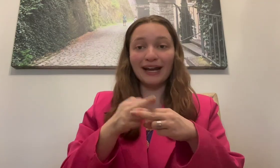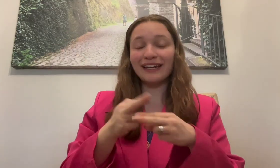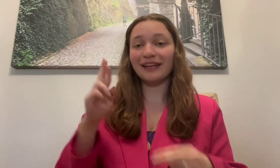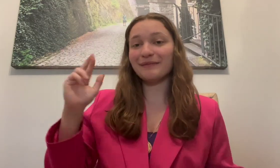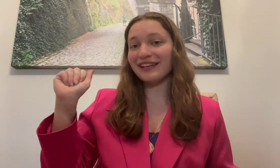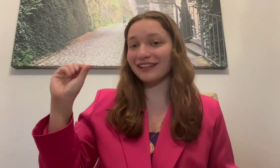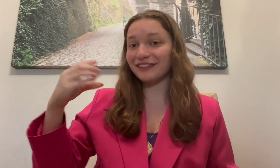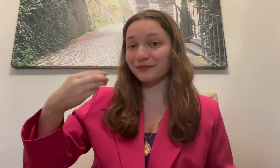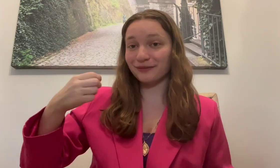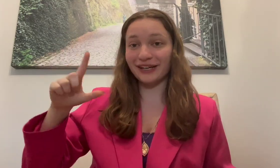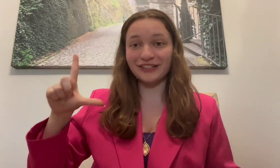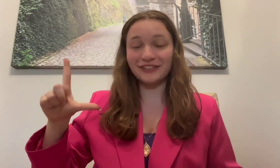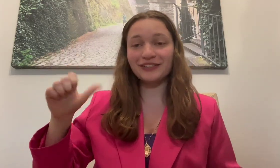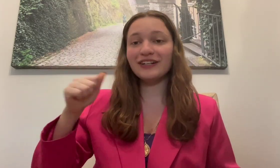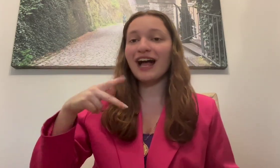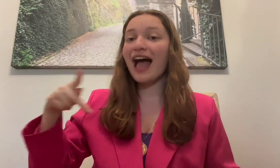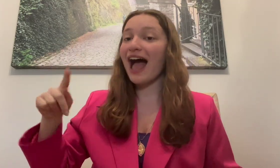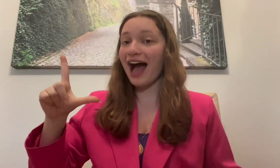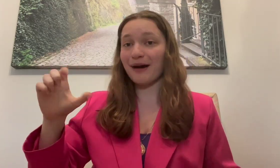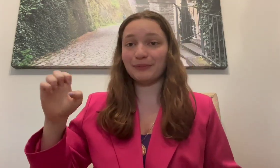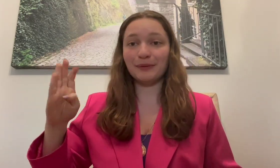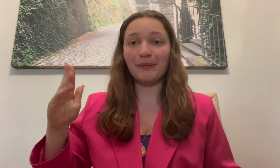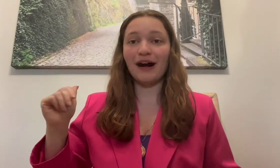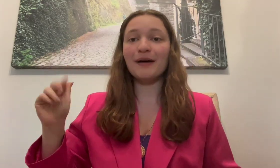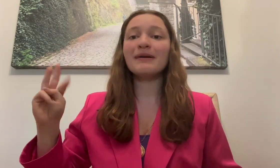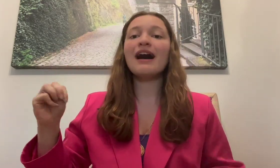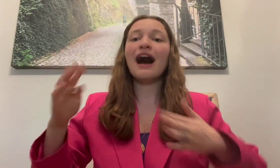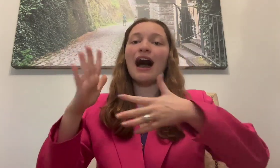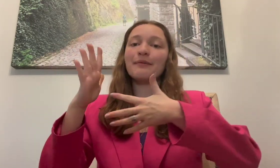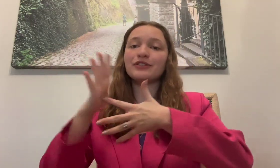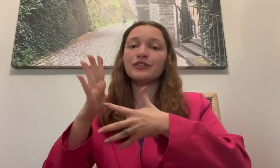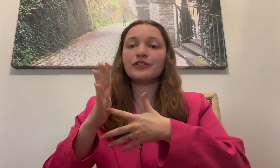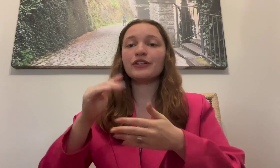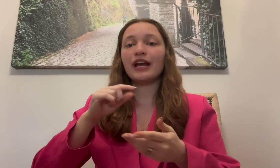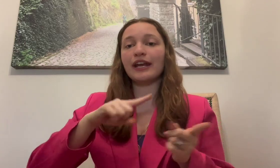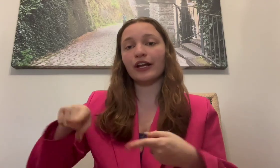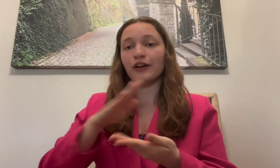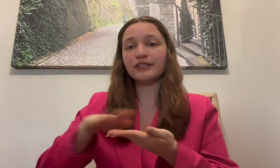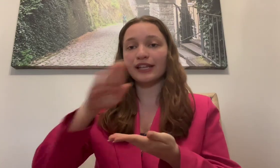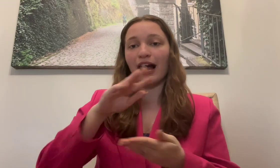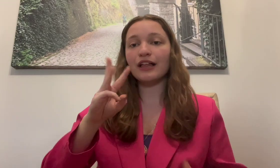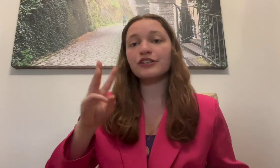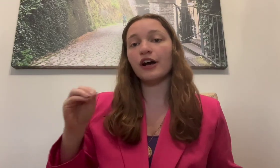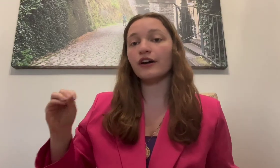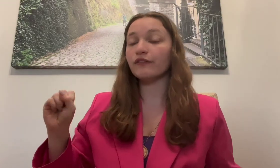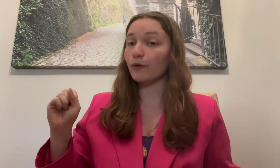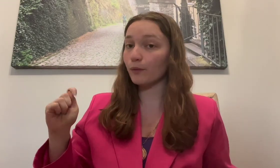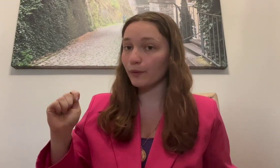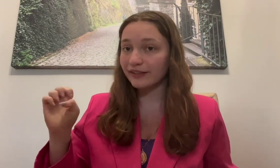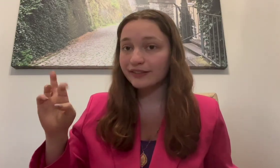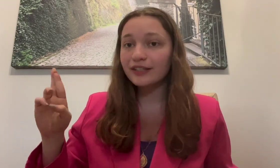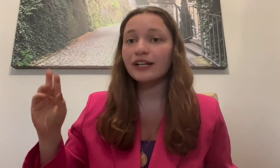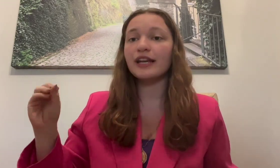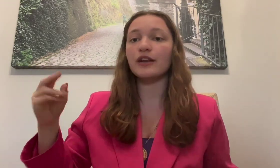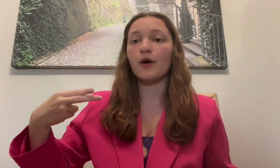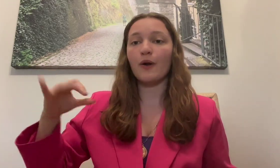My name is Rachel Applebaum. I'm a junior and I go to the College of Worcester in